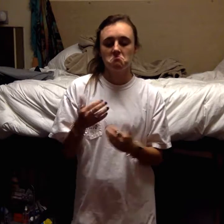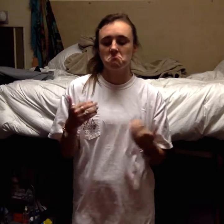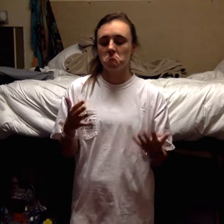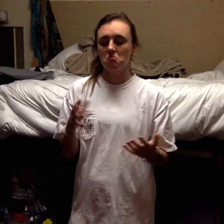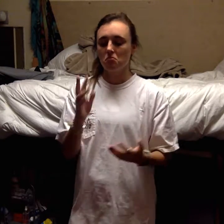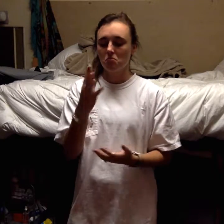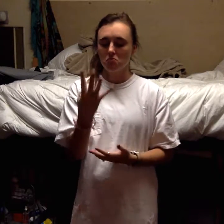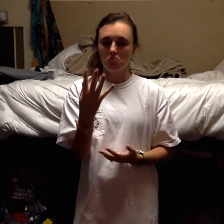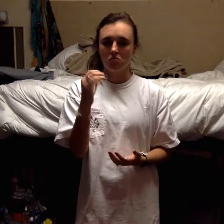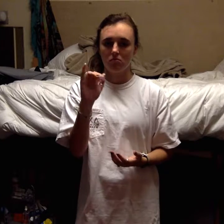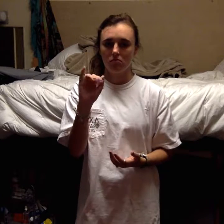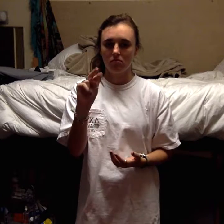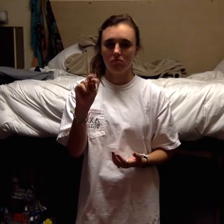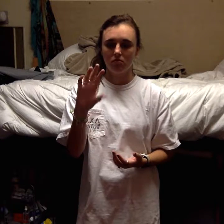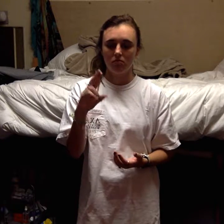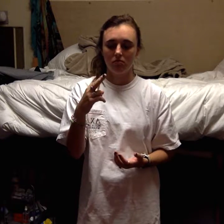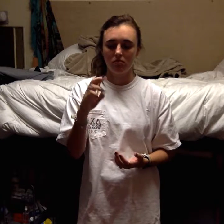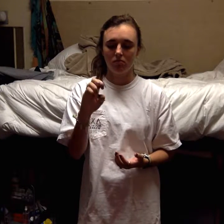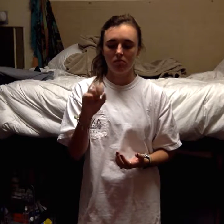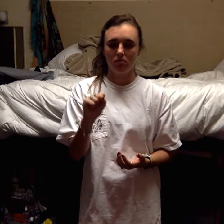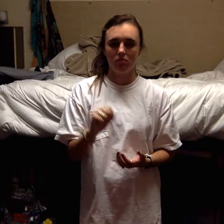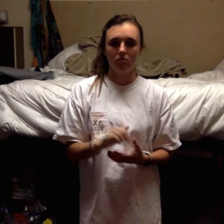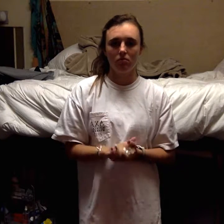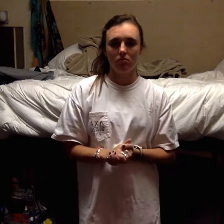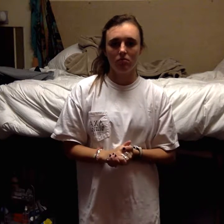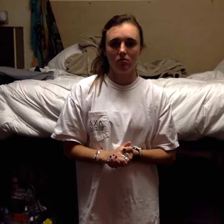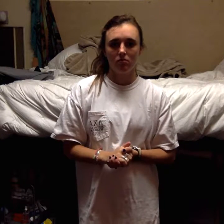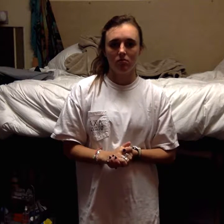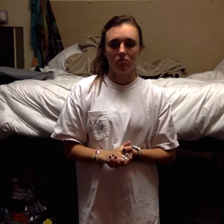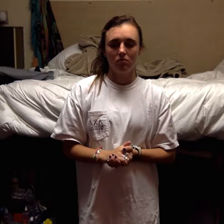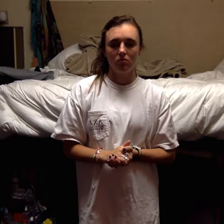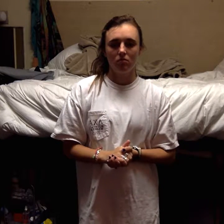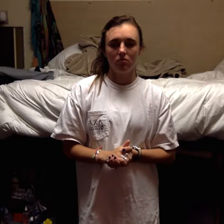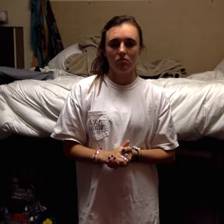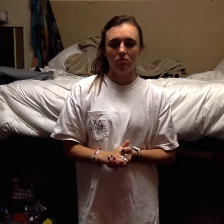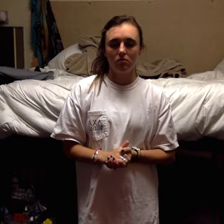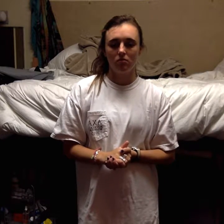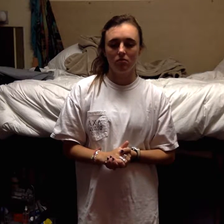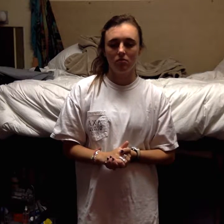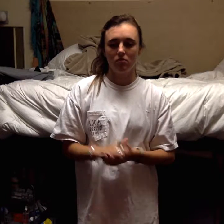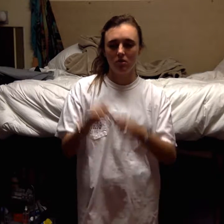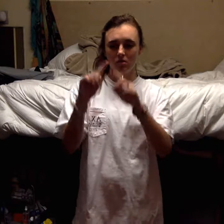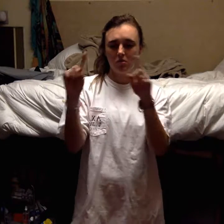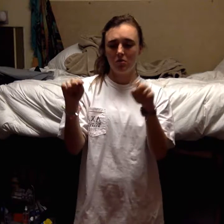Yes, you may if you'd like to. You can also draw 6 of them for me, or 8, or 12.